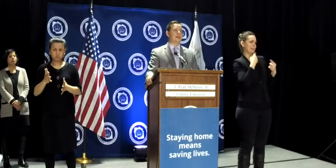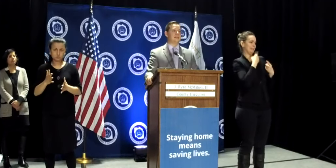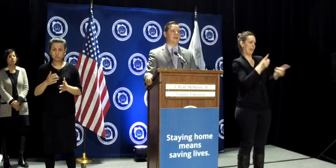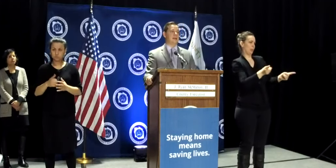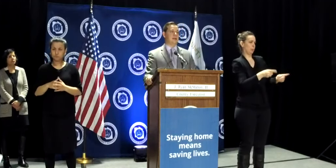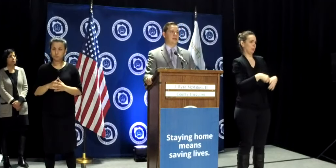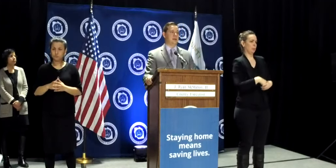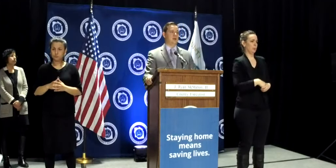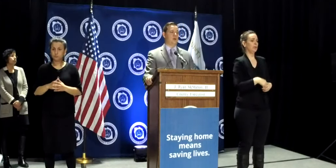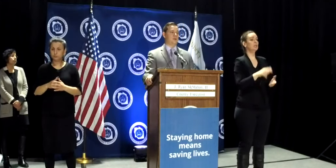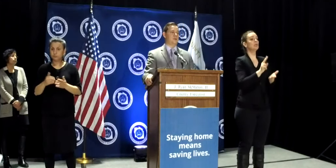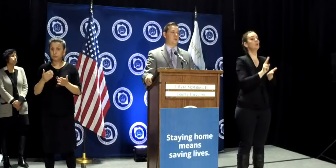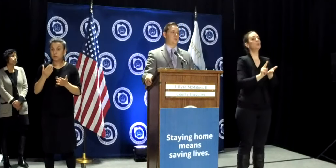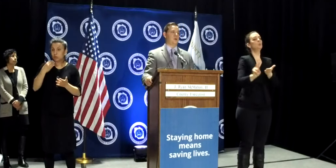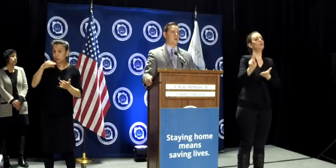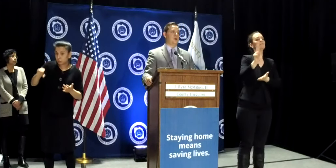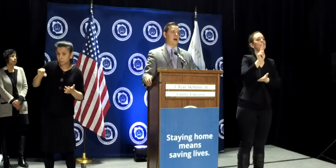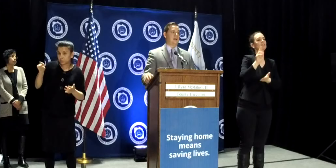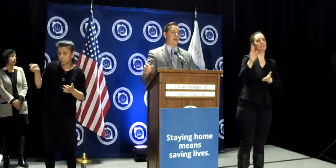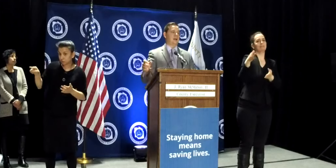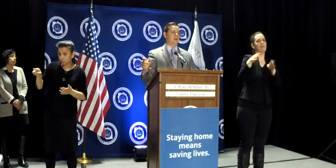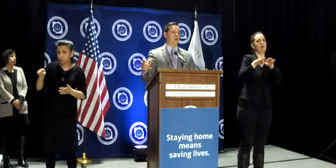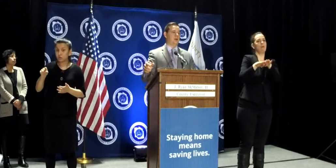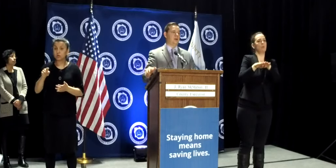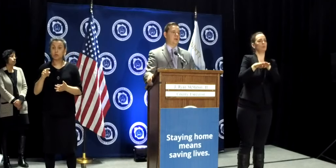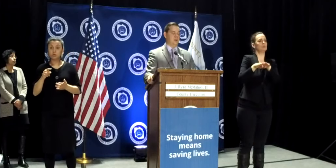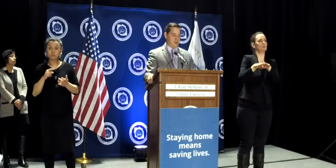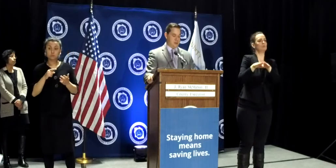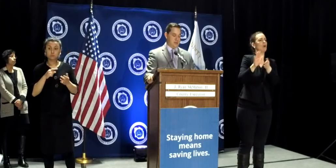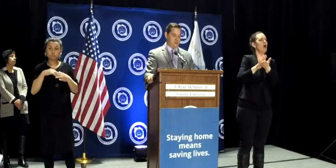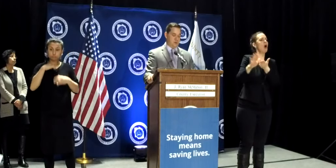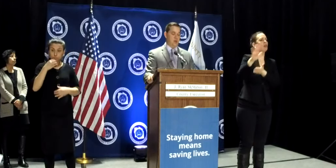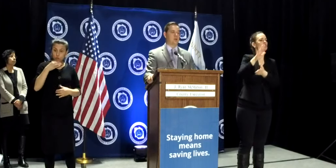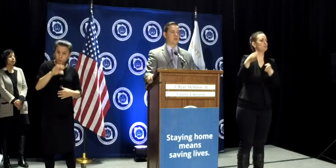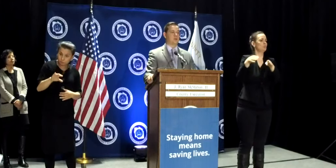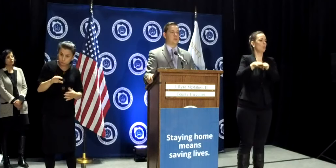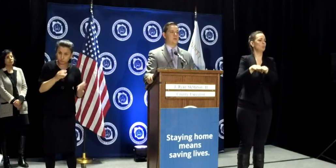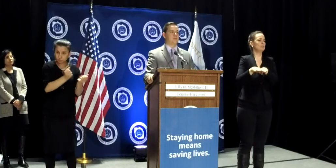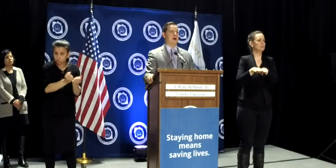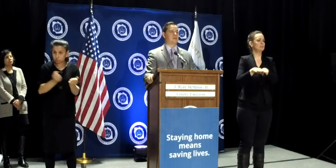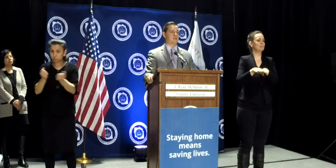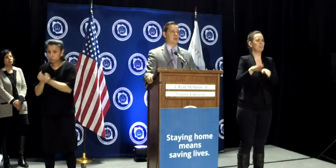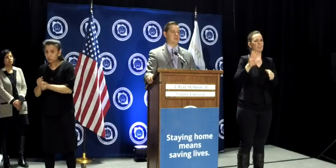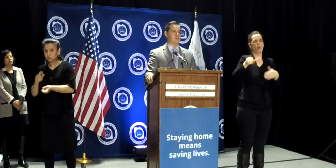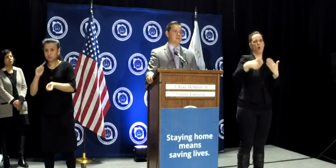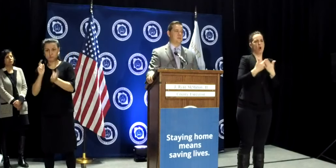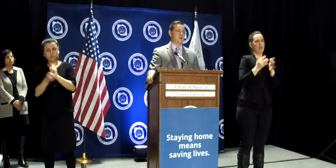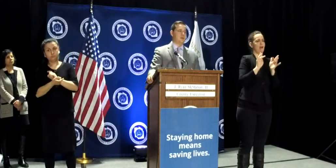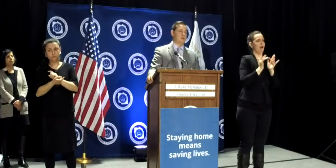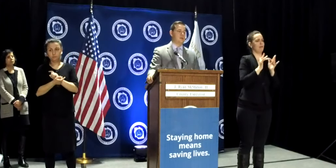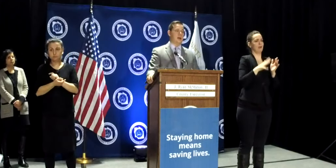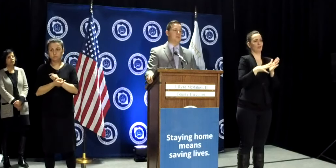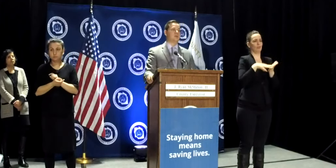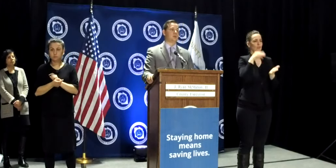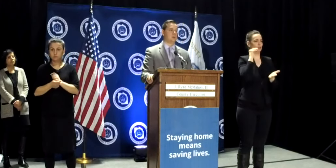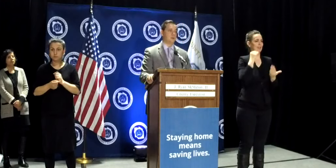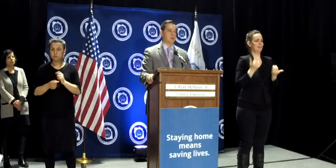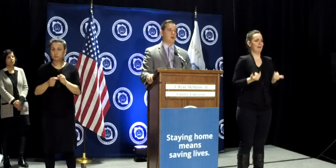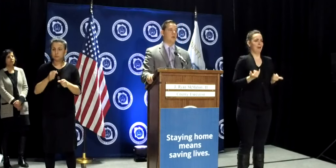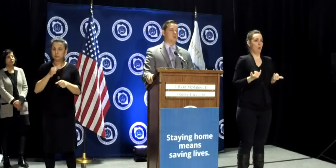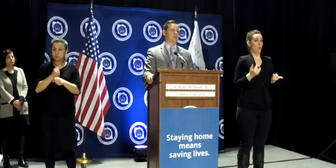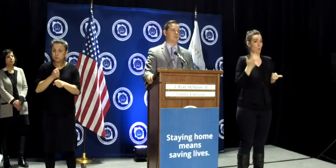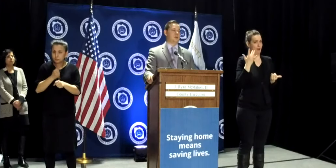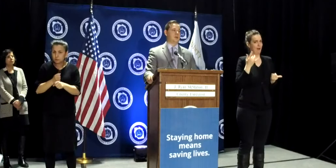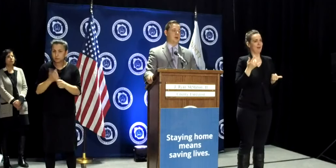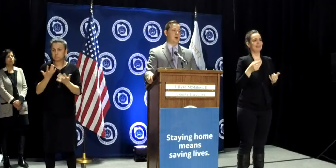closing when they did and going to online learning has saved us hundreds of positive cases. Absolutely,